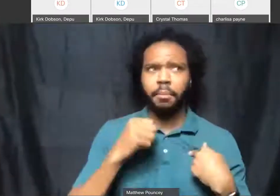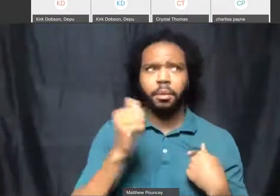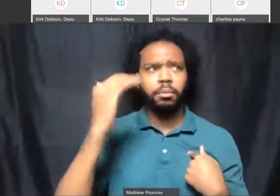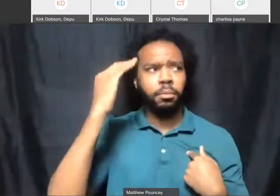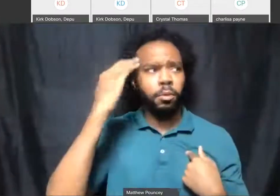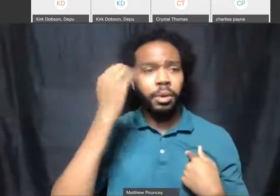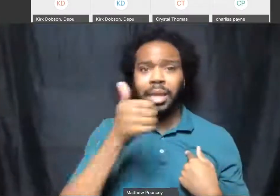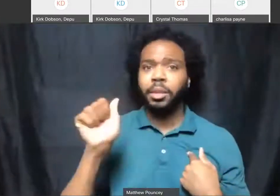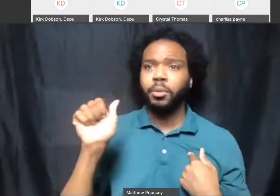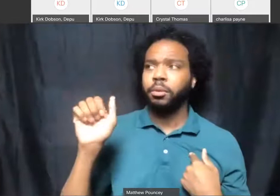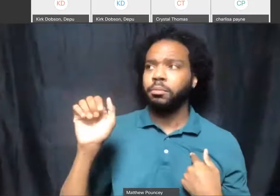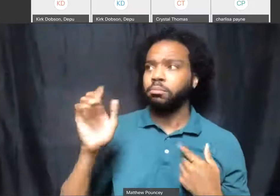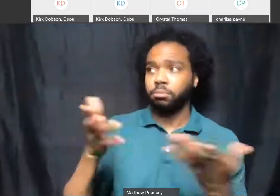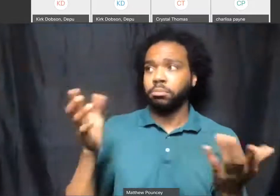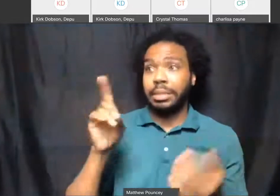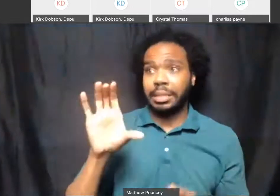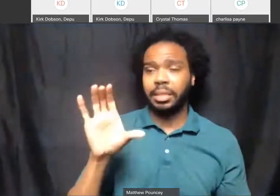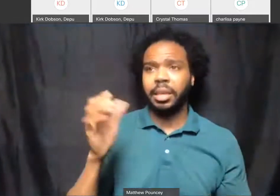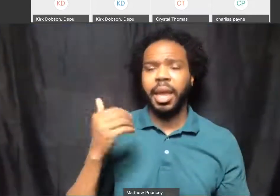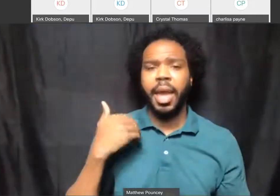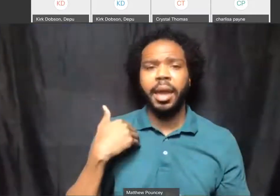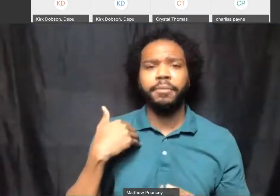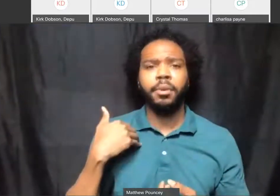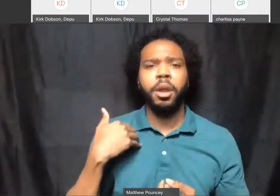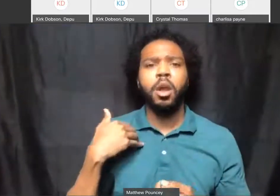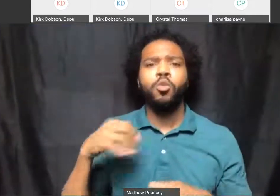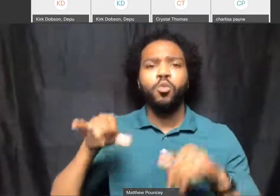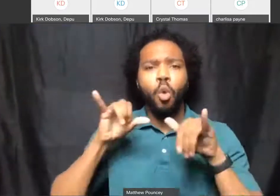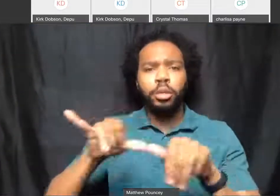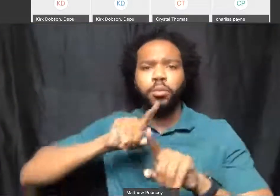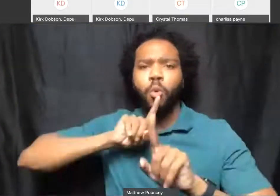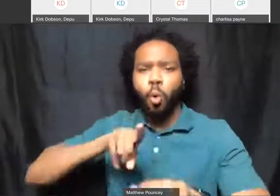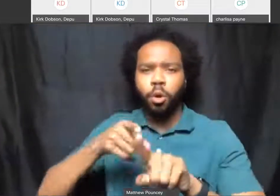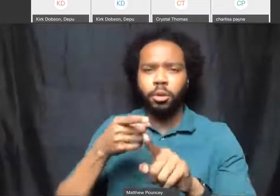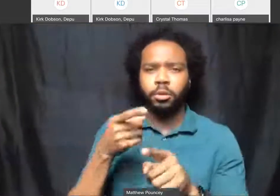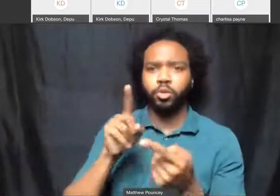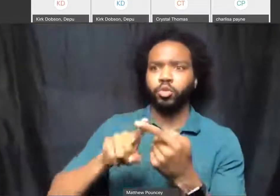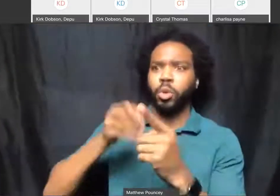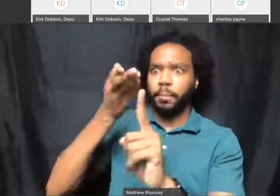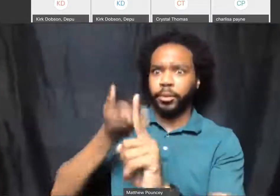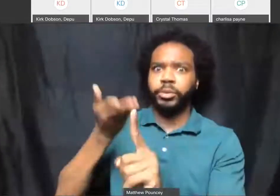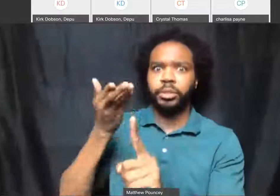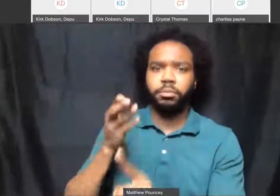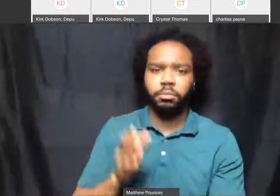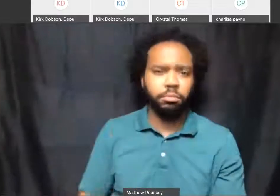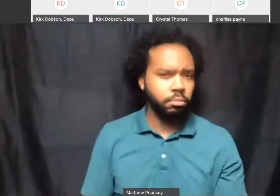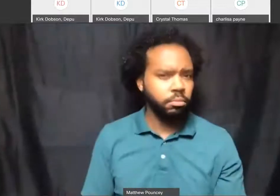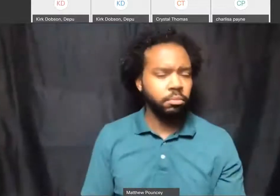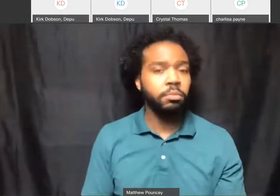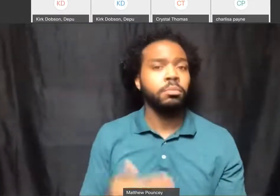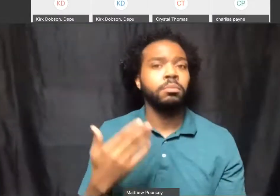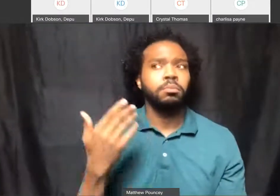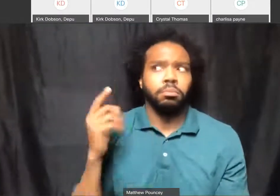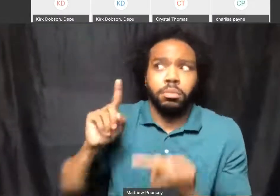during COVID-19, of any quarantine orders being issued to a person. To this date, what